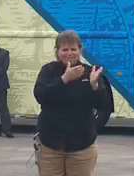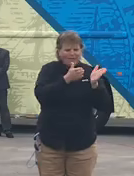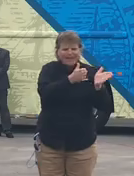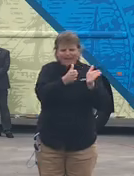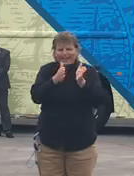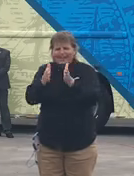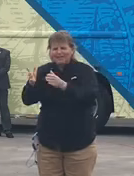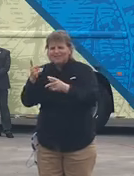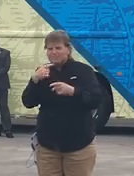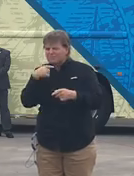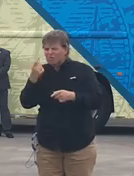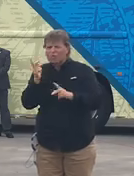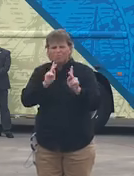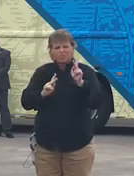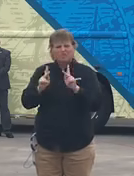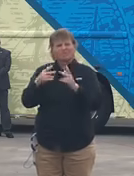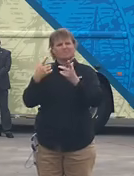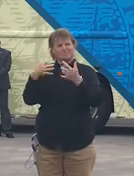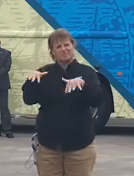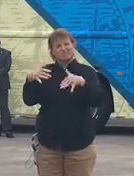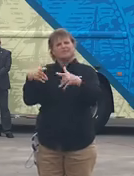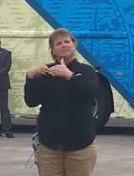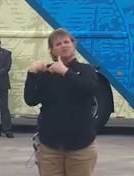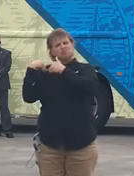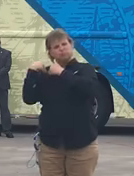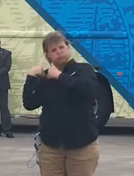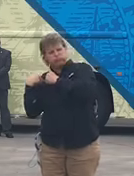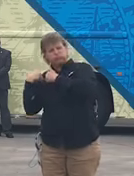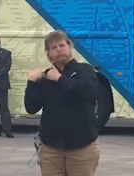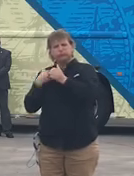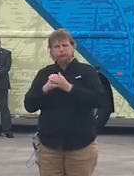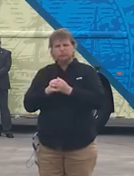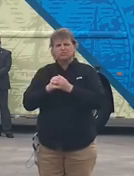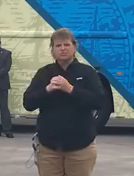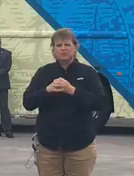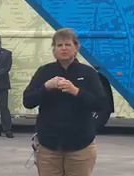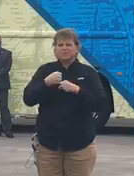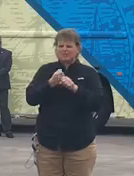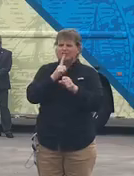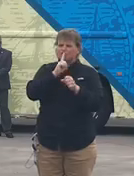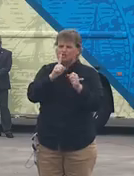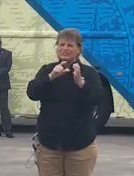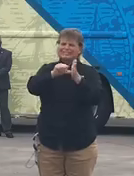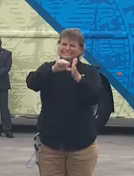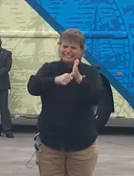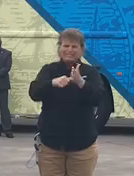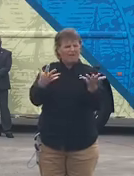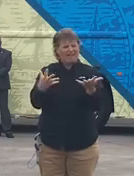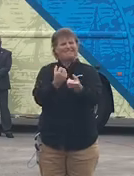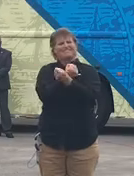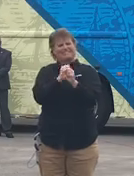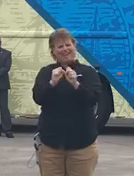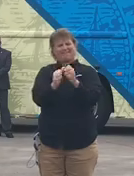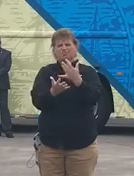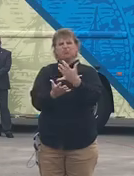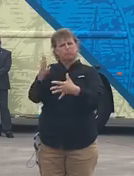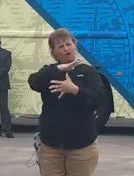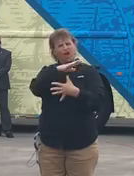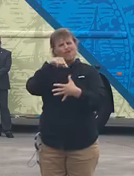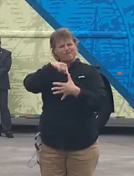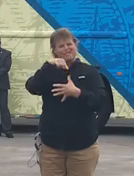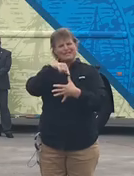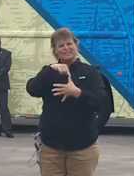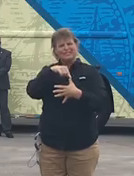a responsibility to get to yes. We can insist on safety, and that's what we're doing, and we're being cautious, but we can't just say